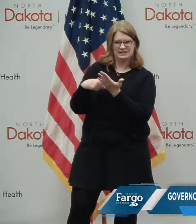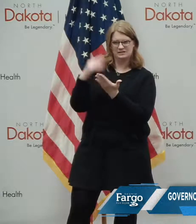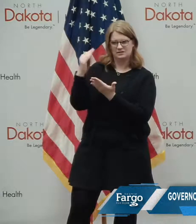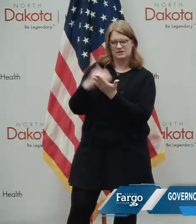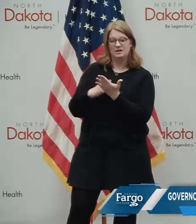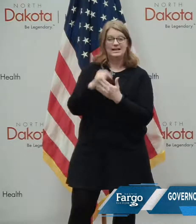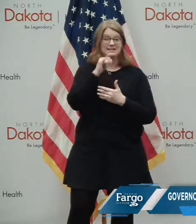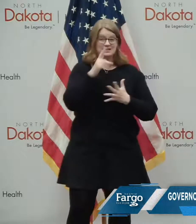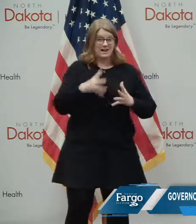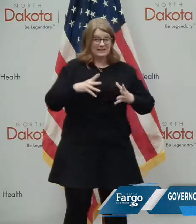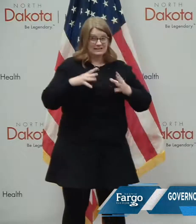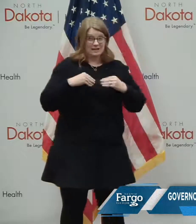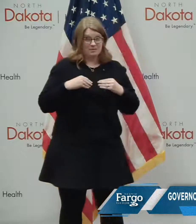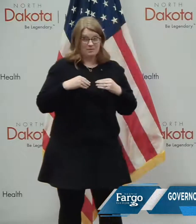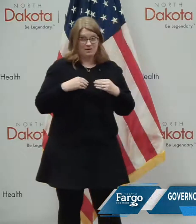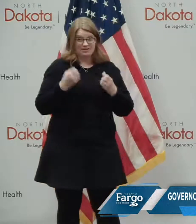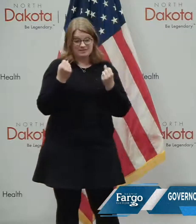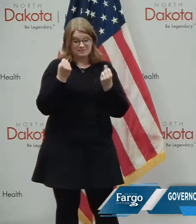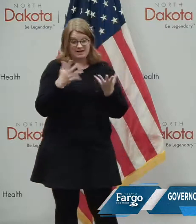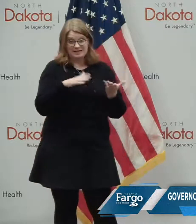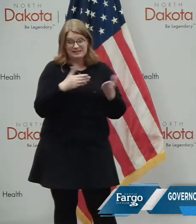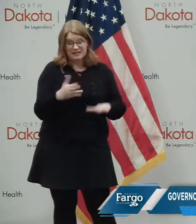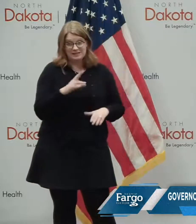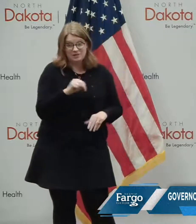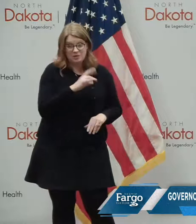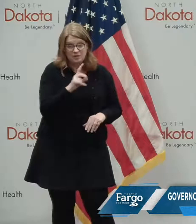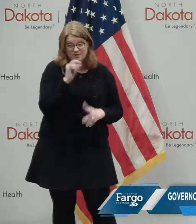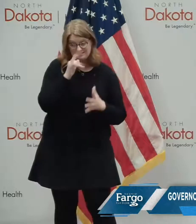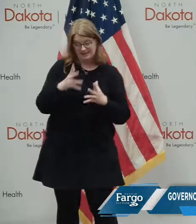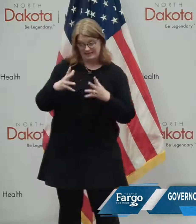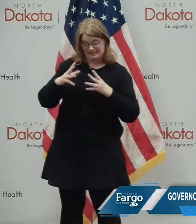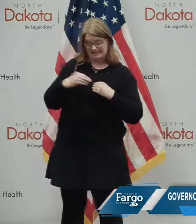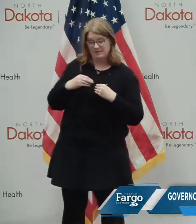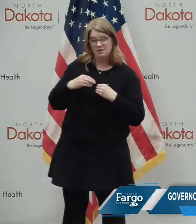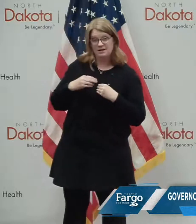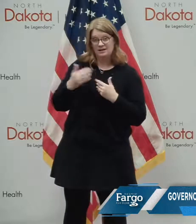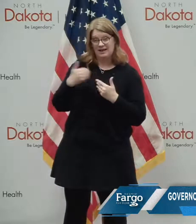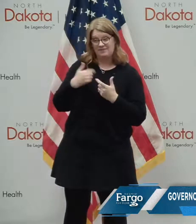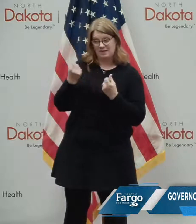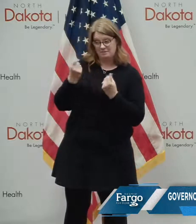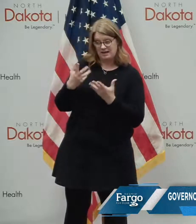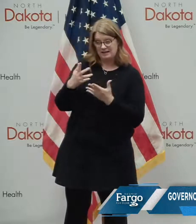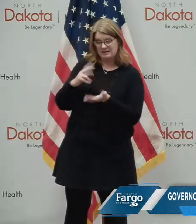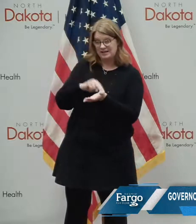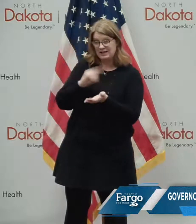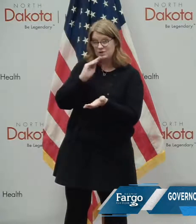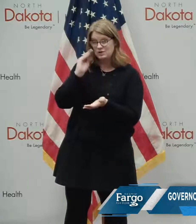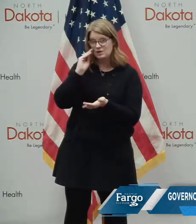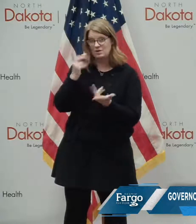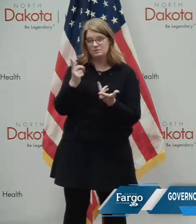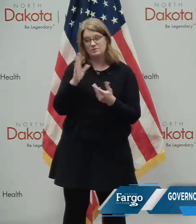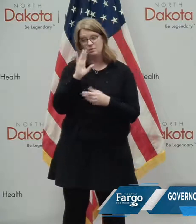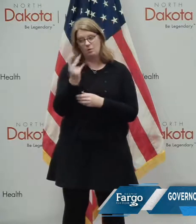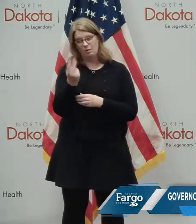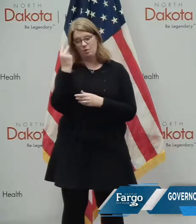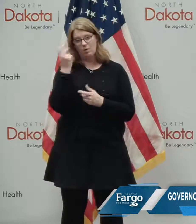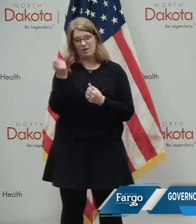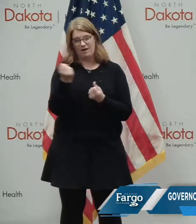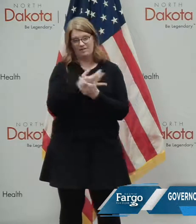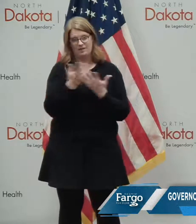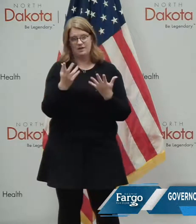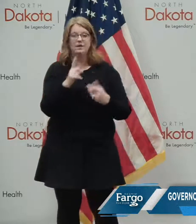unacceptable to have this many deaths in North Dakota. It's unacceptable to have that many in long-term care, and we'll take a look at everything. But I'm excited about